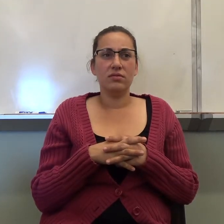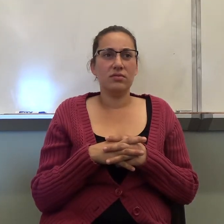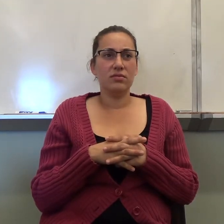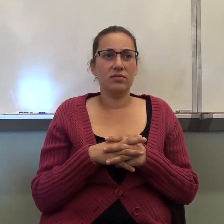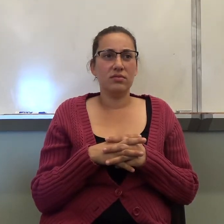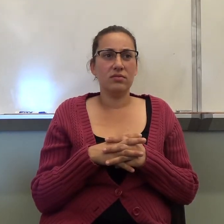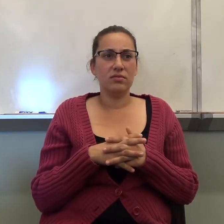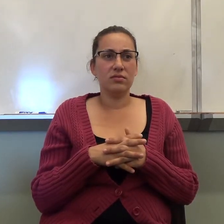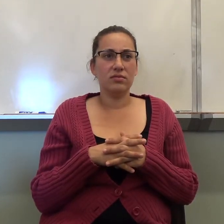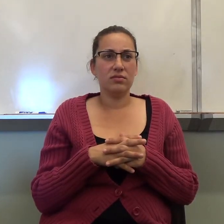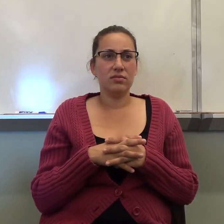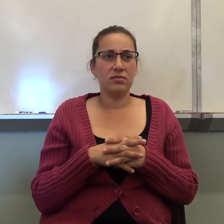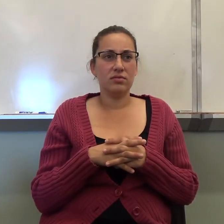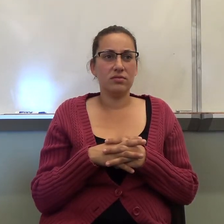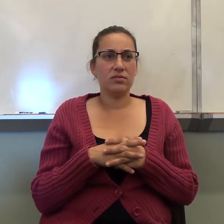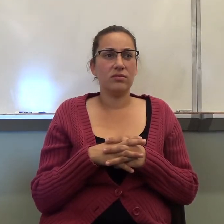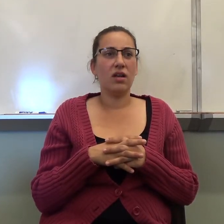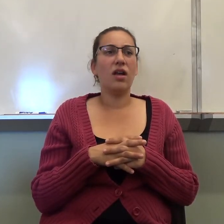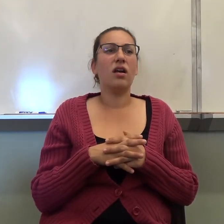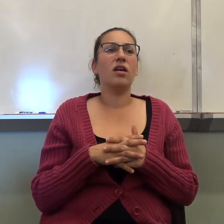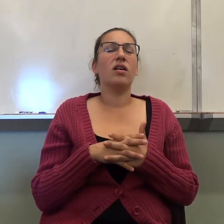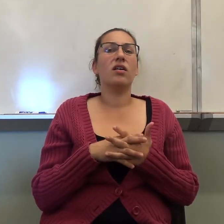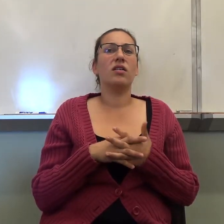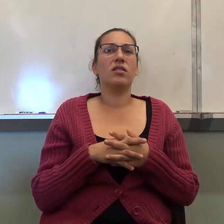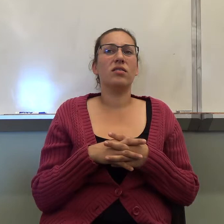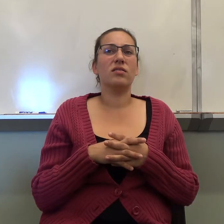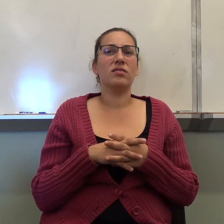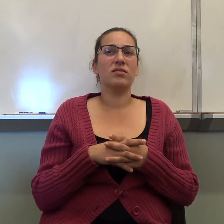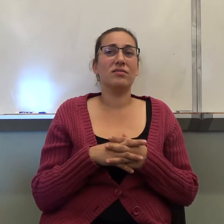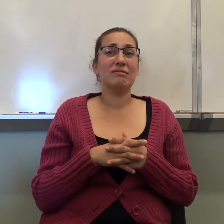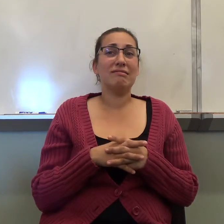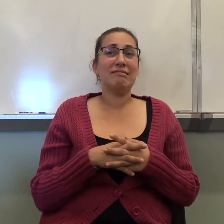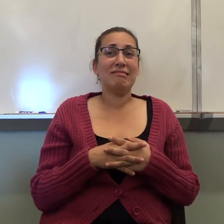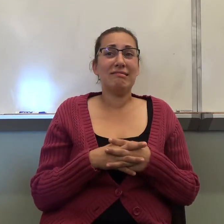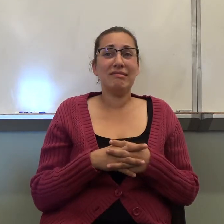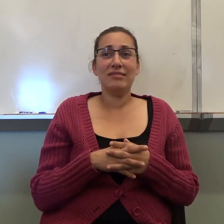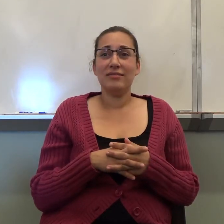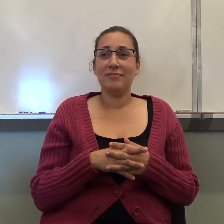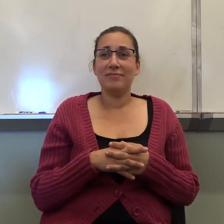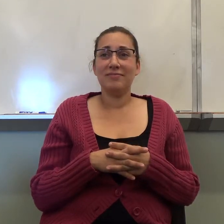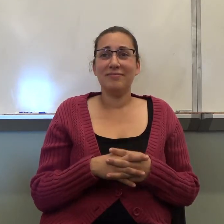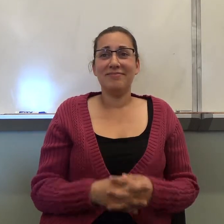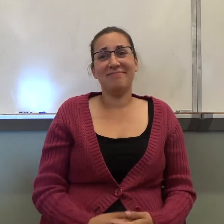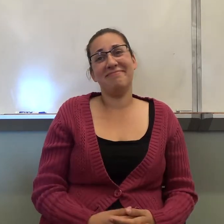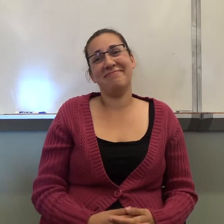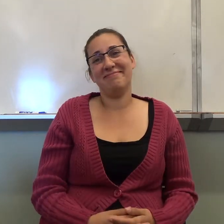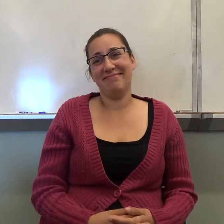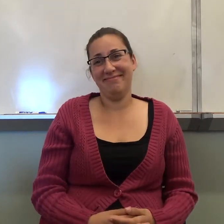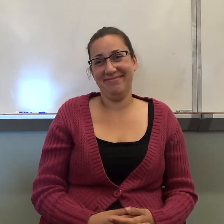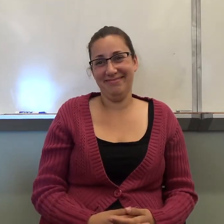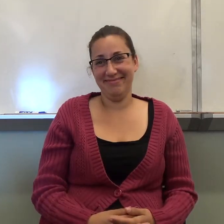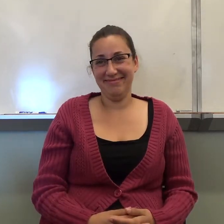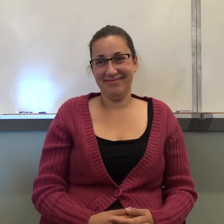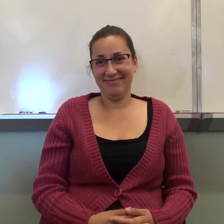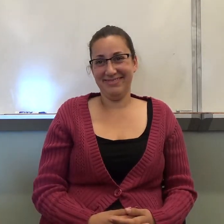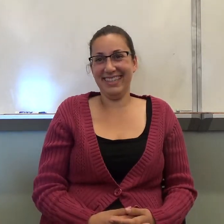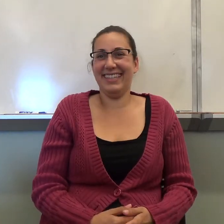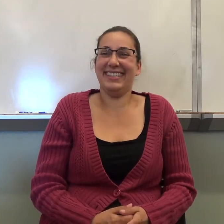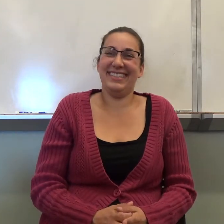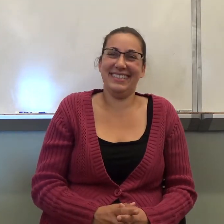Now we go back and finish the job. Here we've got 3 things multiplied together, huh? And of course, we do 2 at a time, so